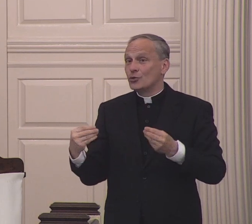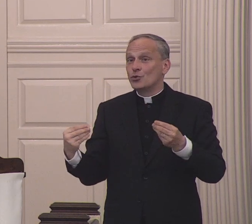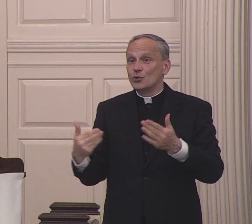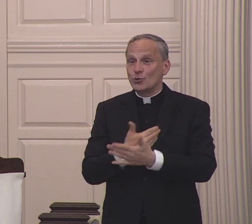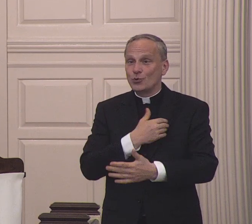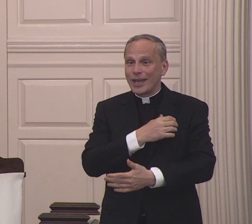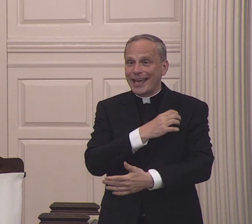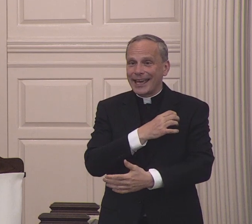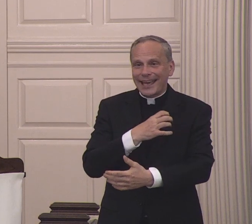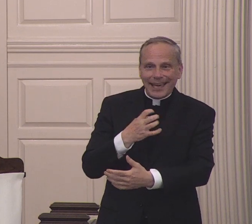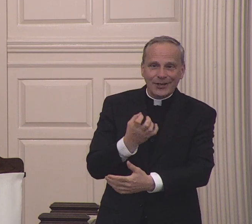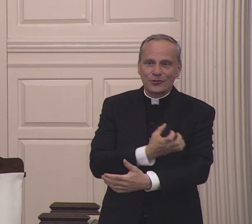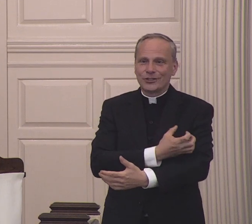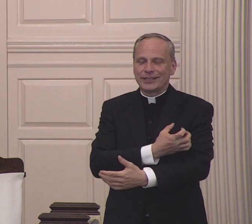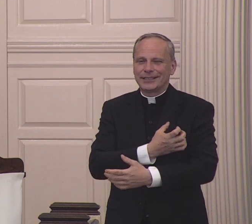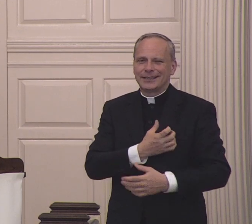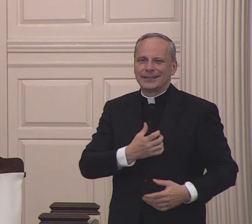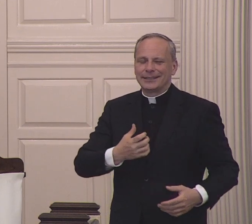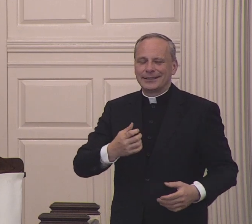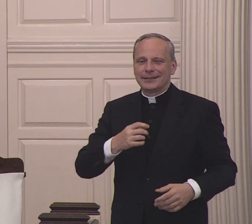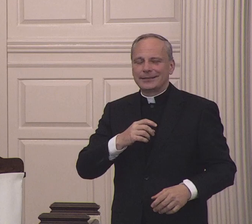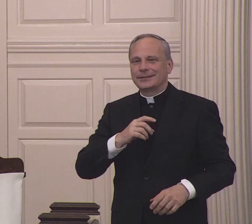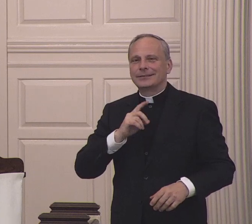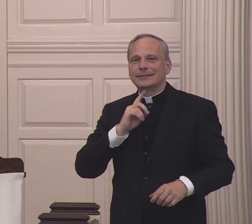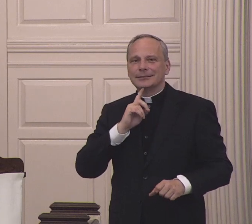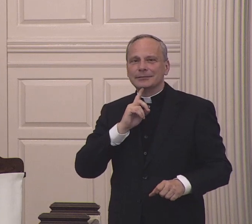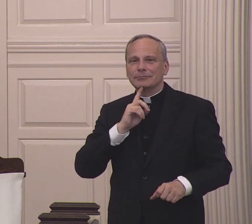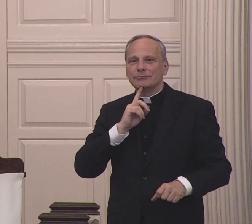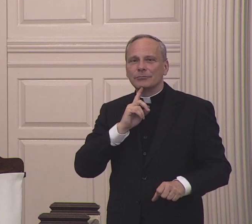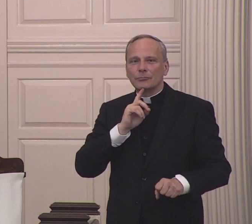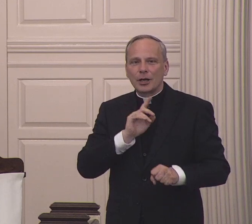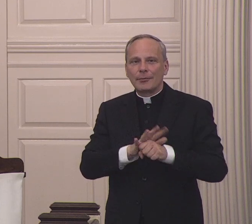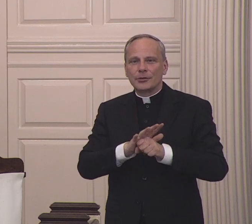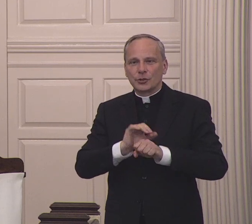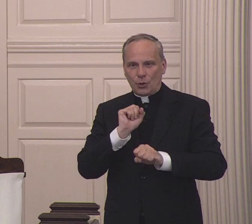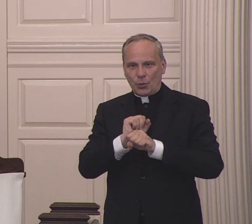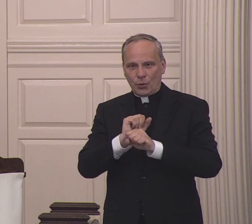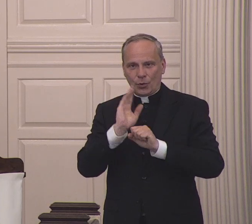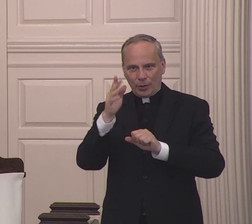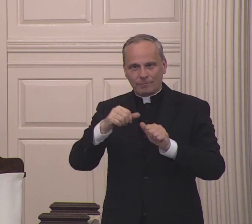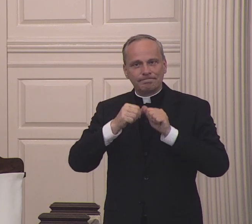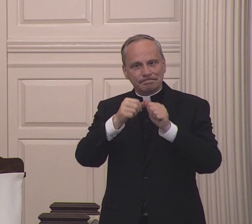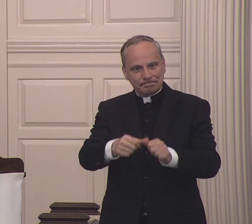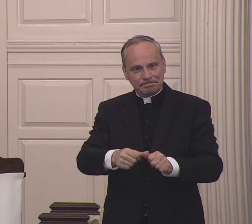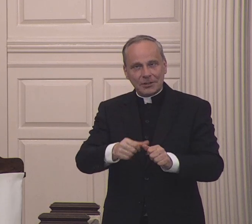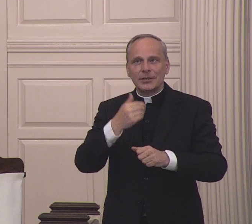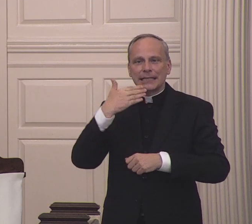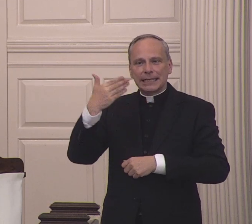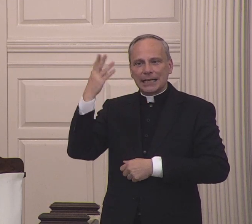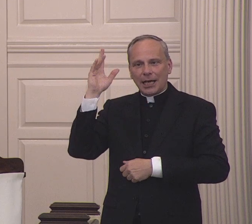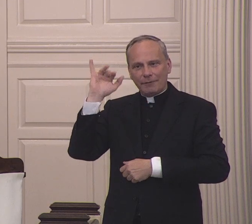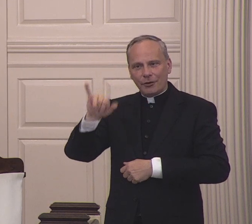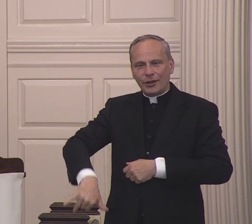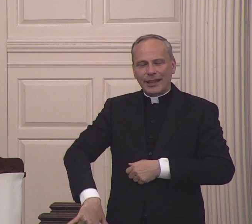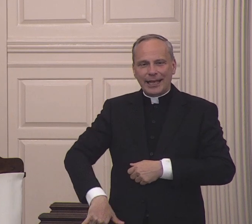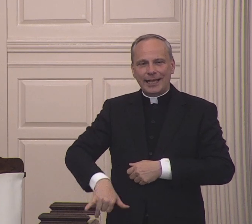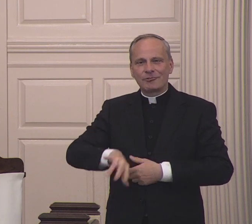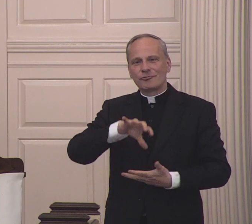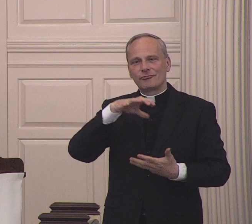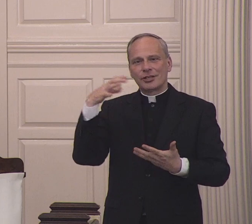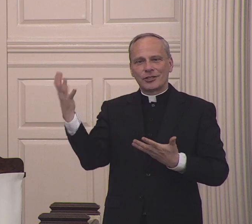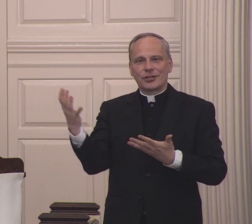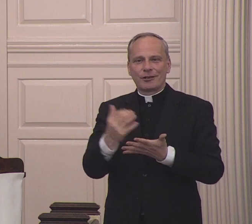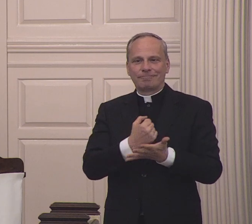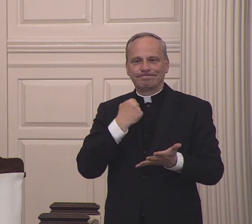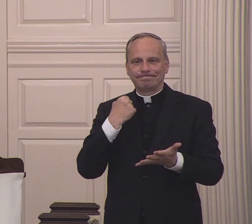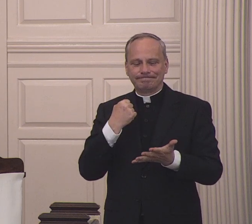energy, a guarantee that the apostolate will go on. And so we thank God for this very rich harvest.